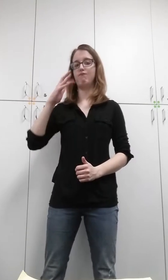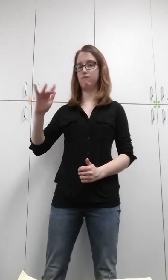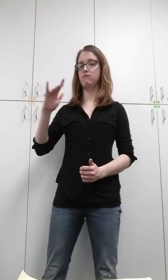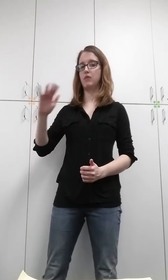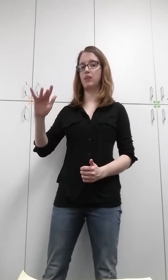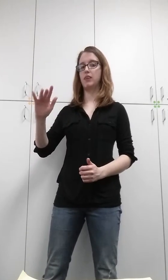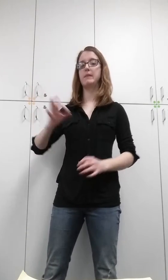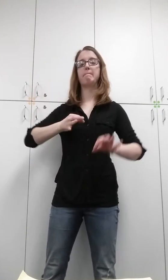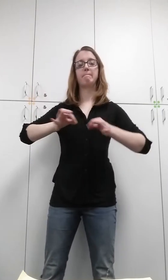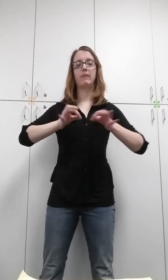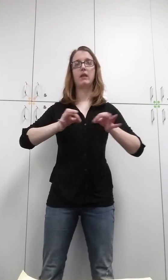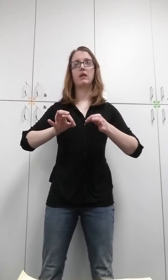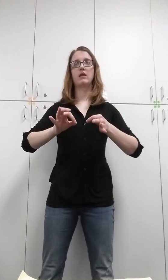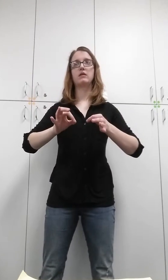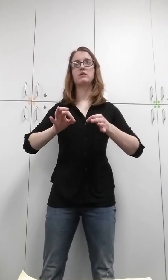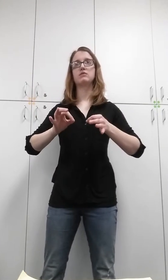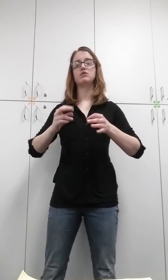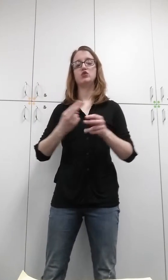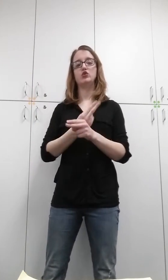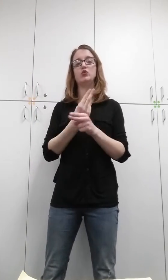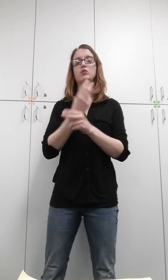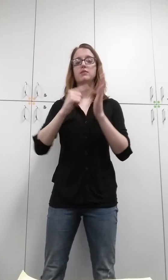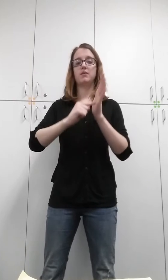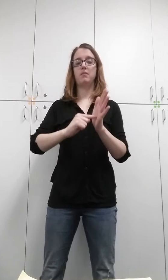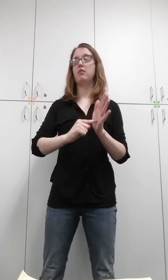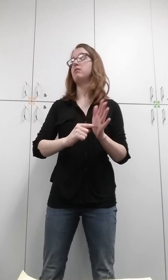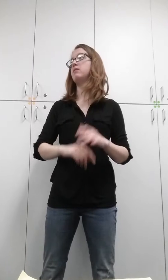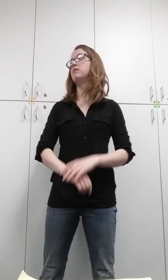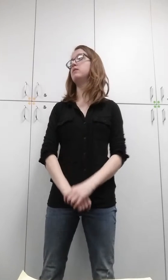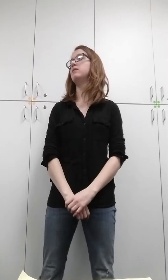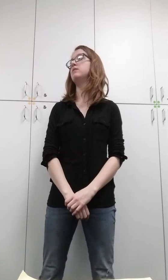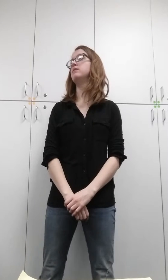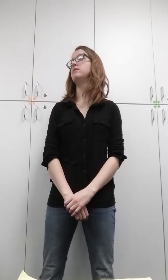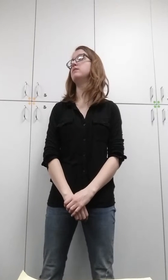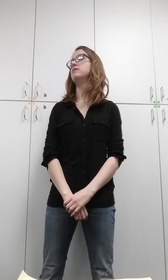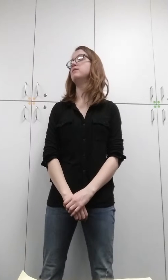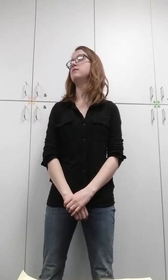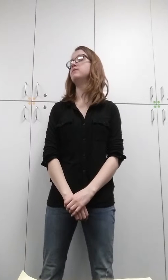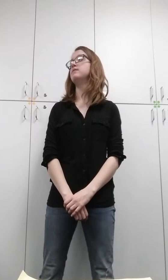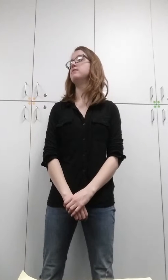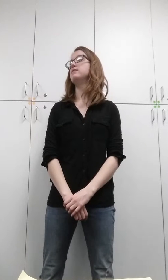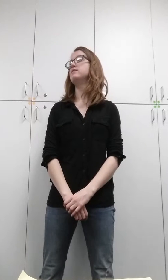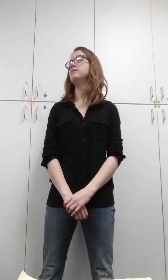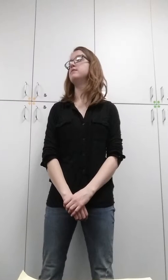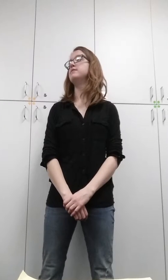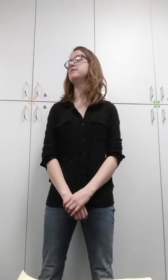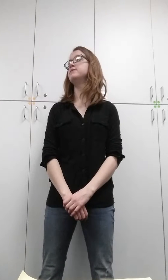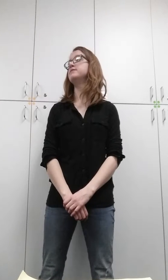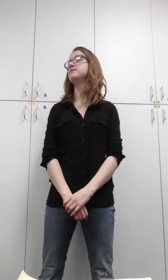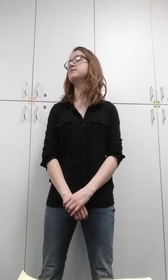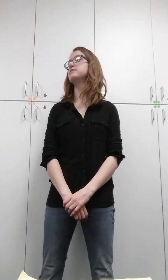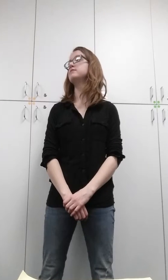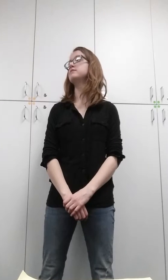you don't have to. Explain by example. Okay? The only time that you will